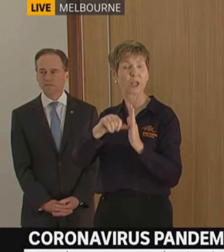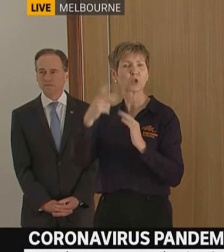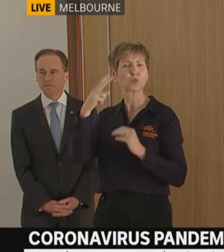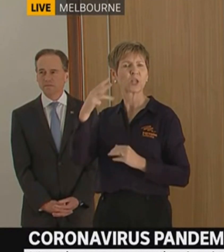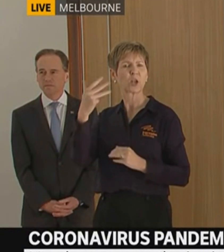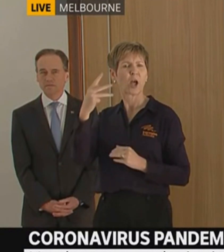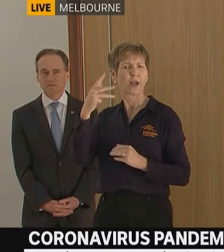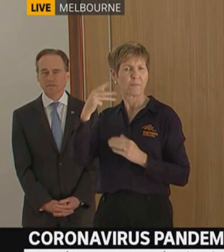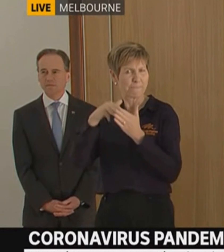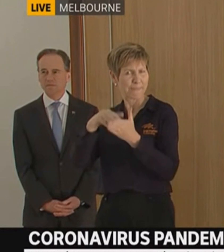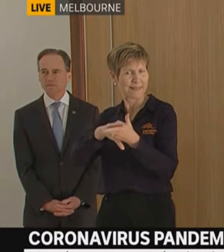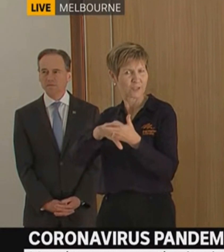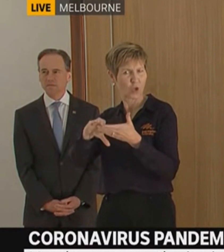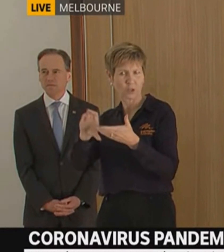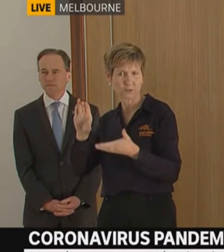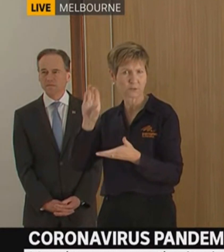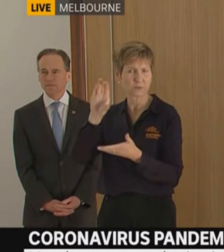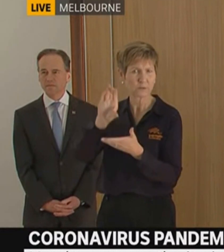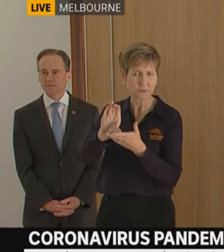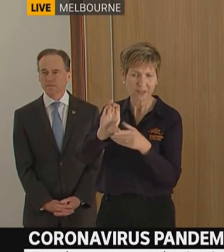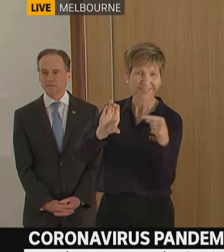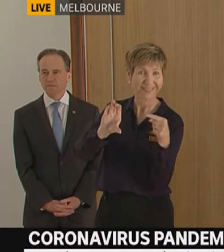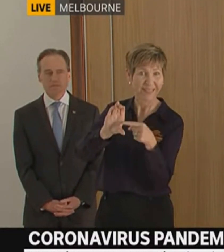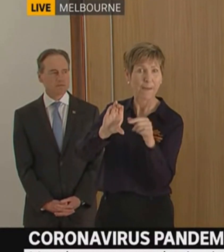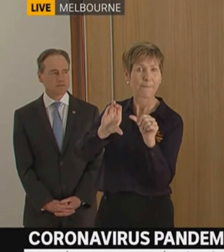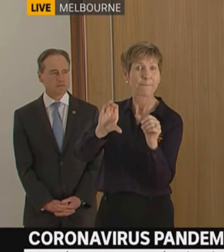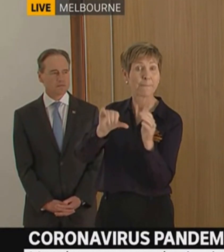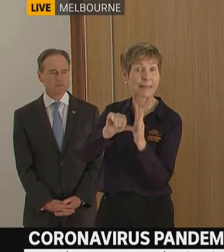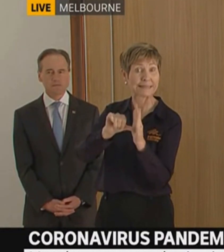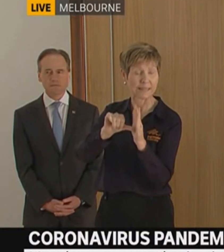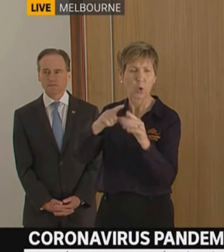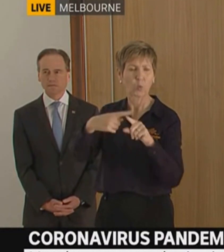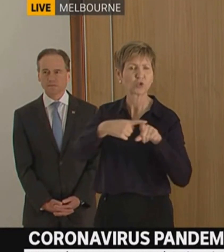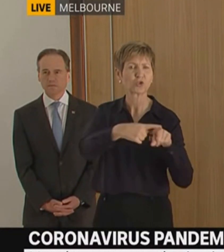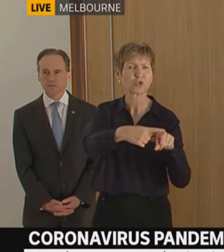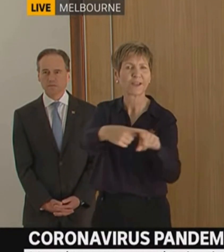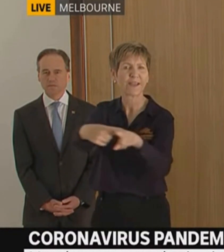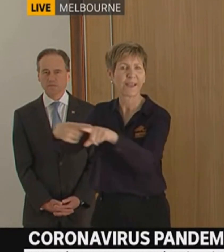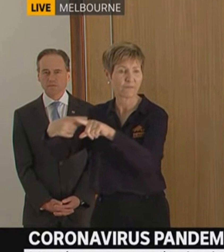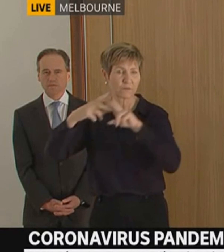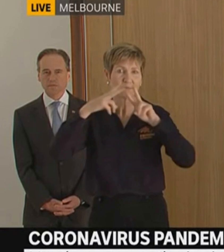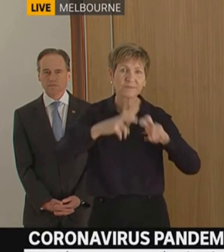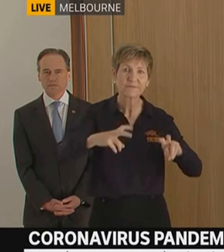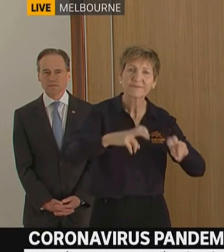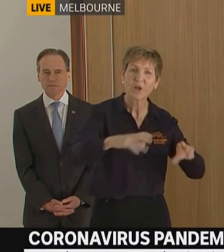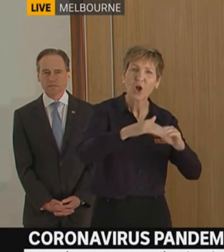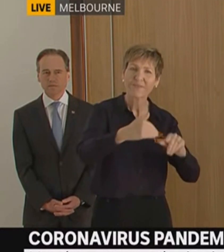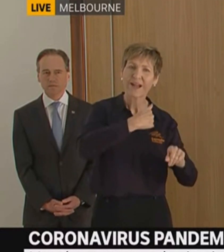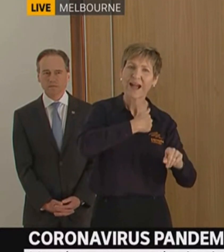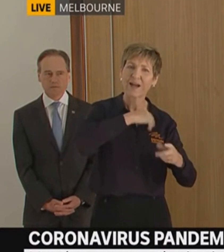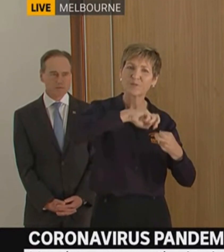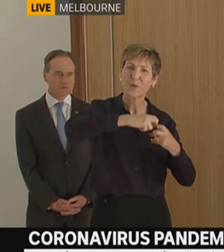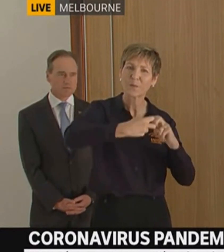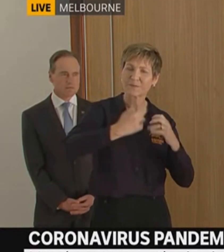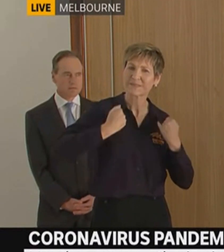announcement for $29 million invested in cardiovascular research. It's a step closer to a vision that is